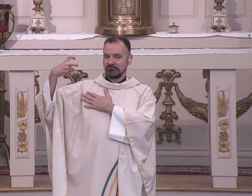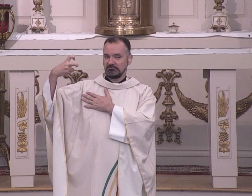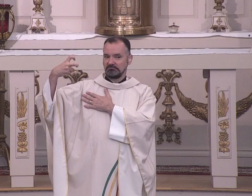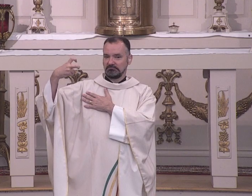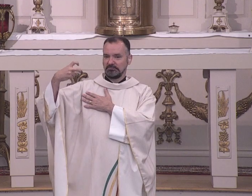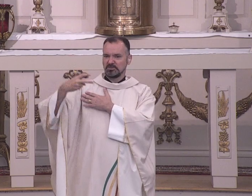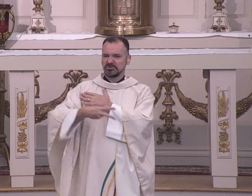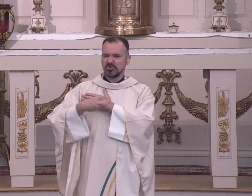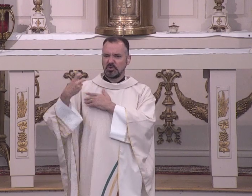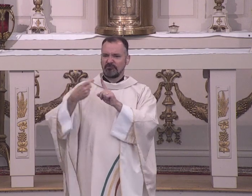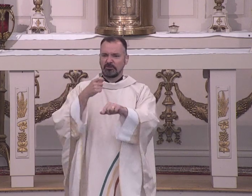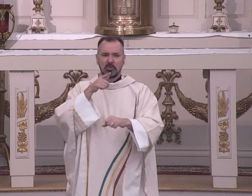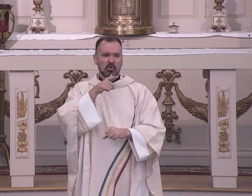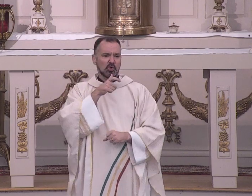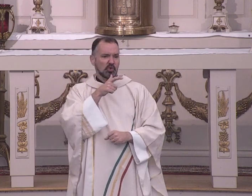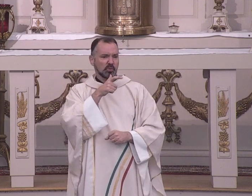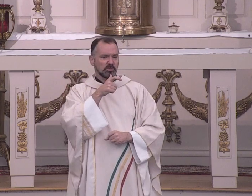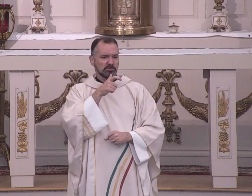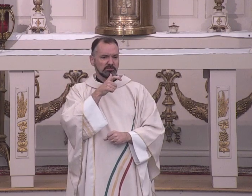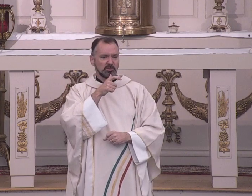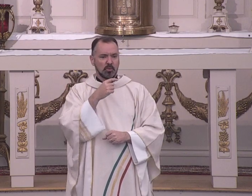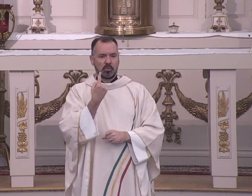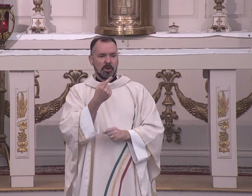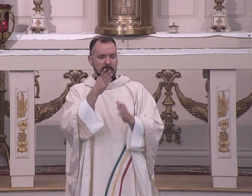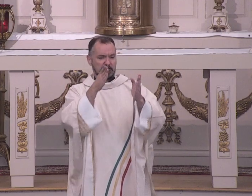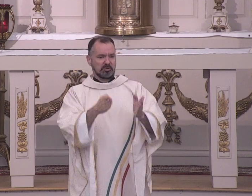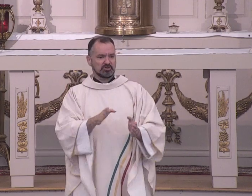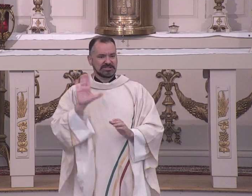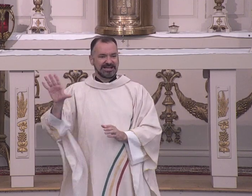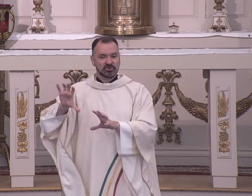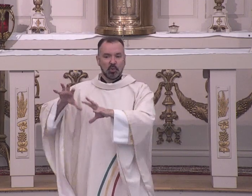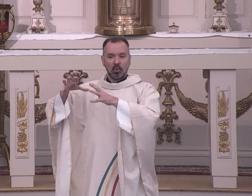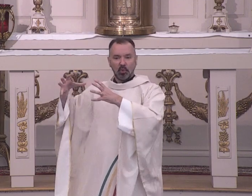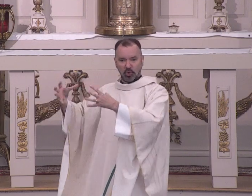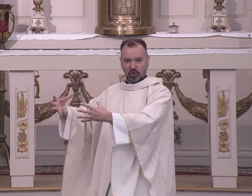Saint Anthony's book was stolen